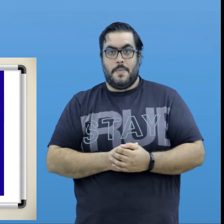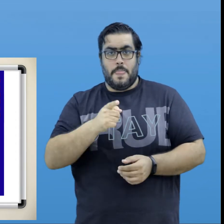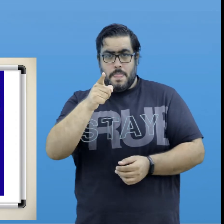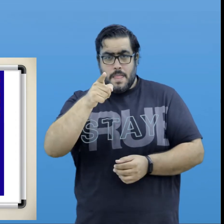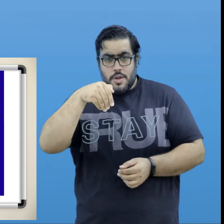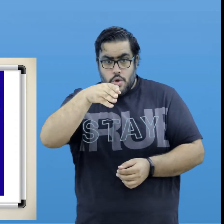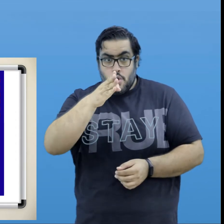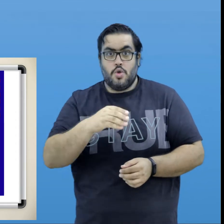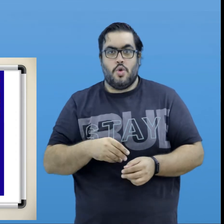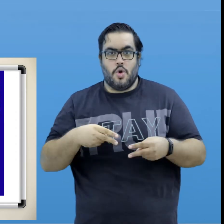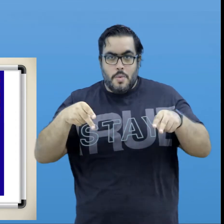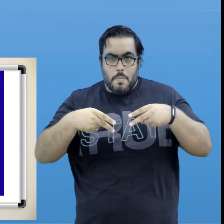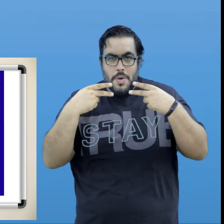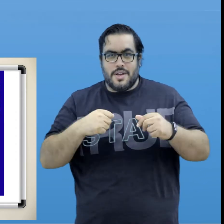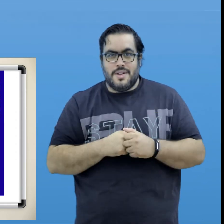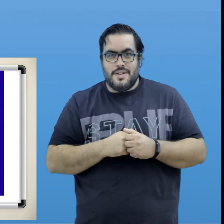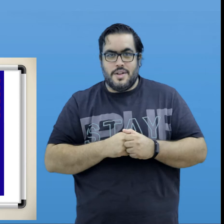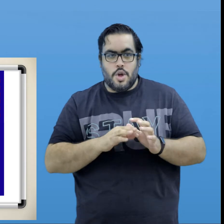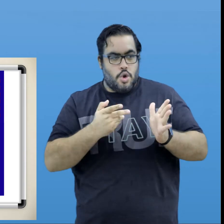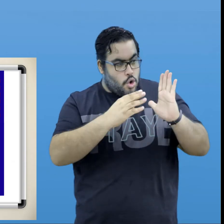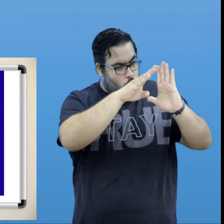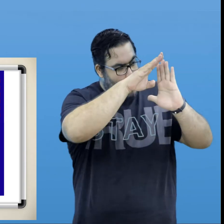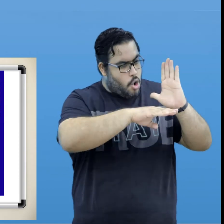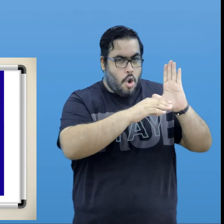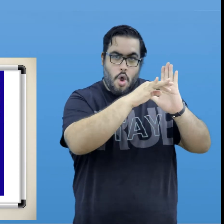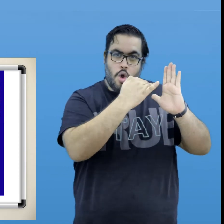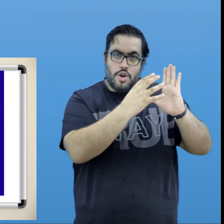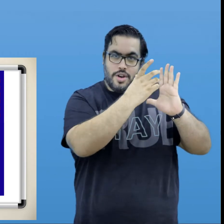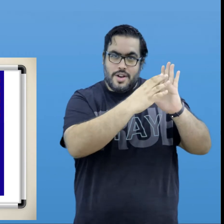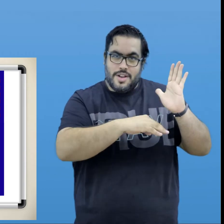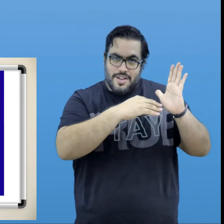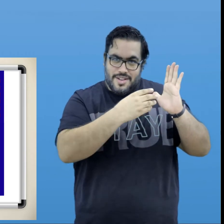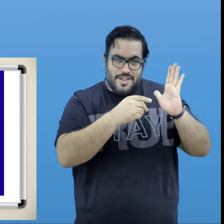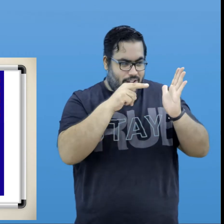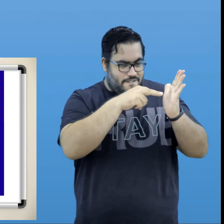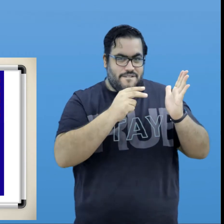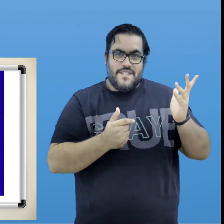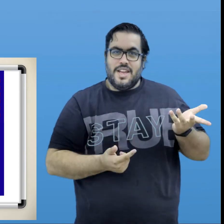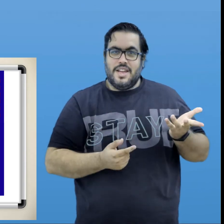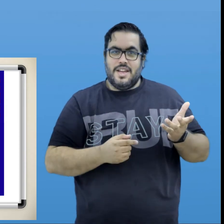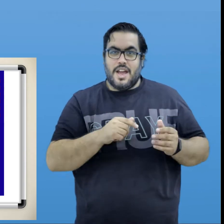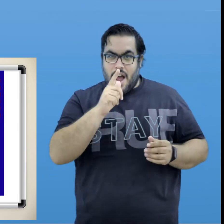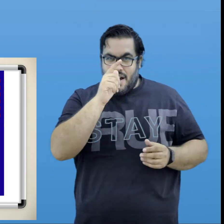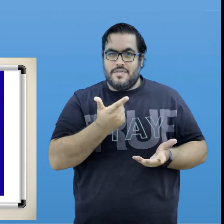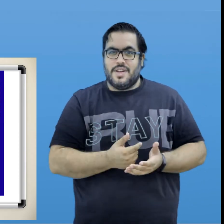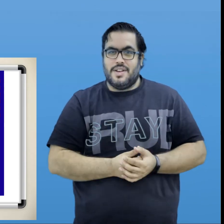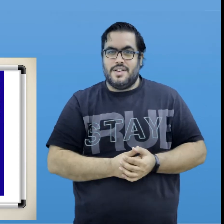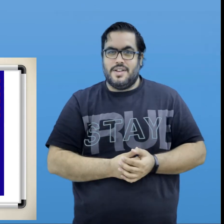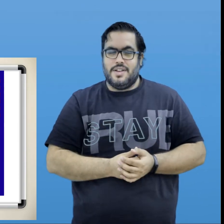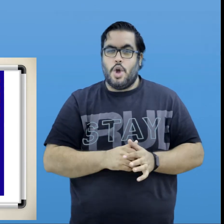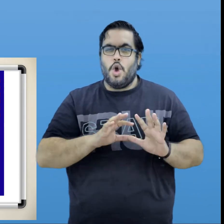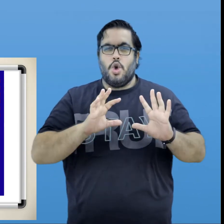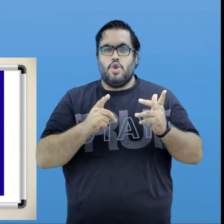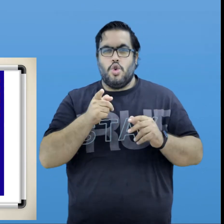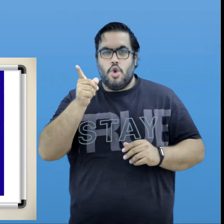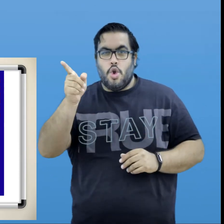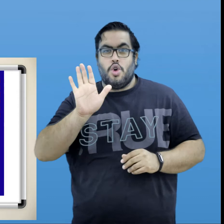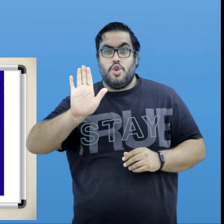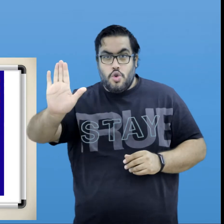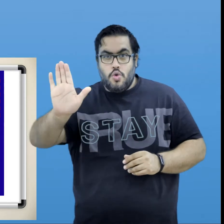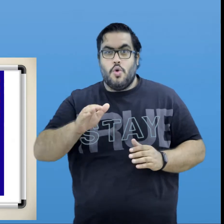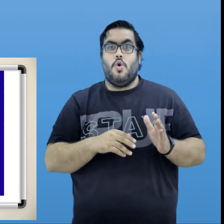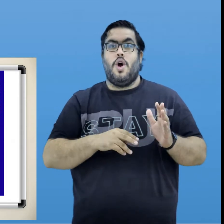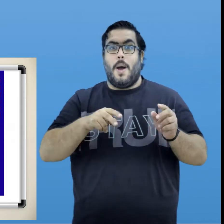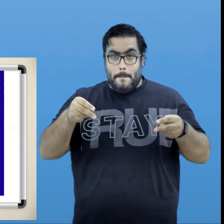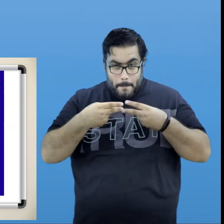restaurant improve the nutritional value of its menu? Go ahead and discuss it with your family members if they are